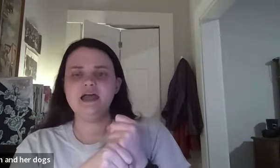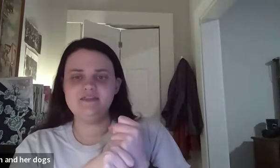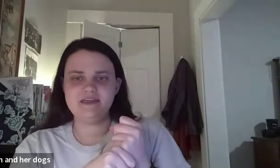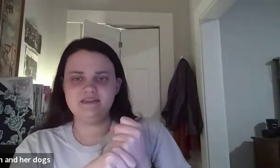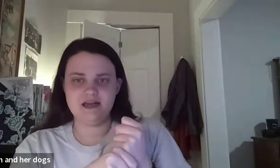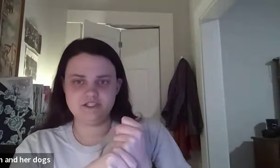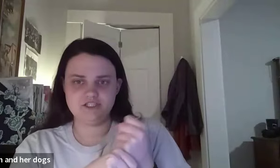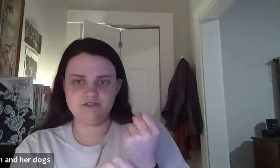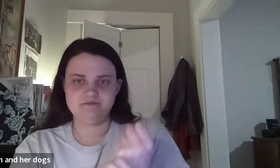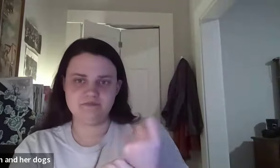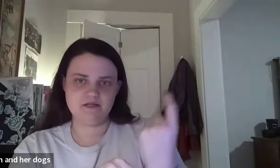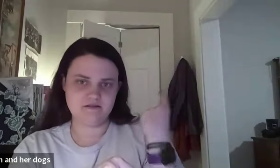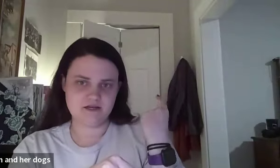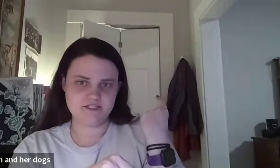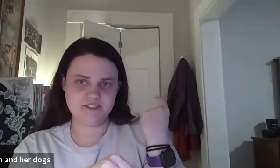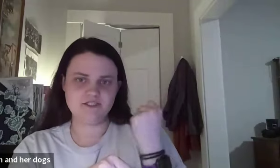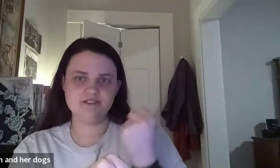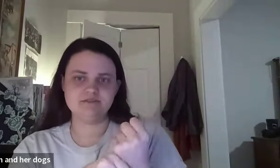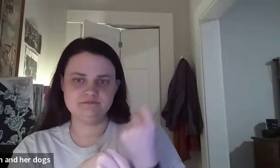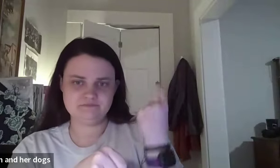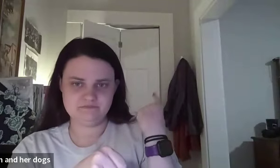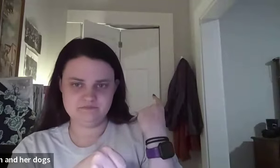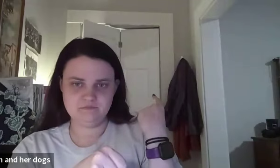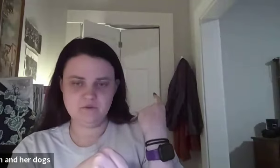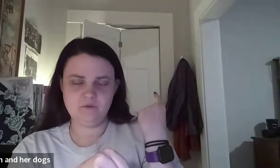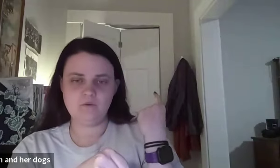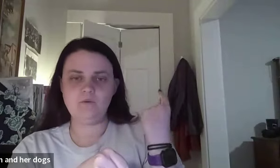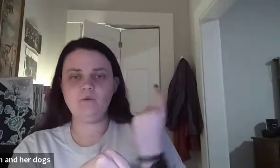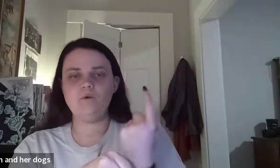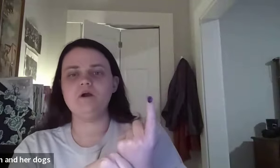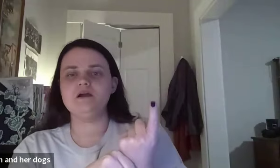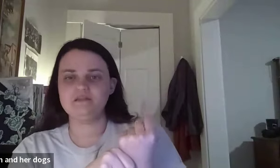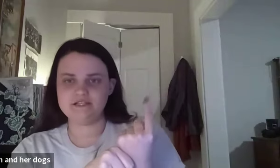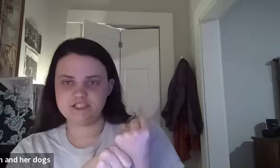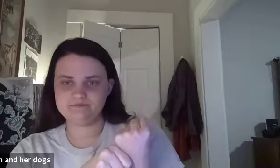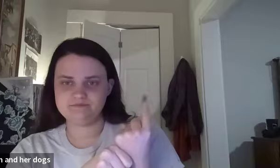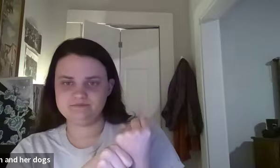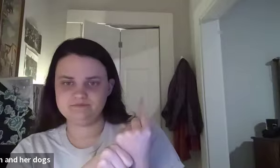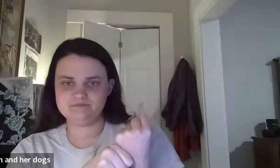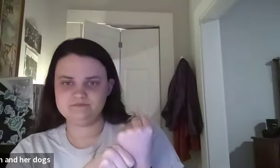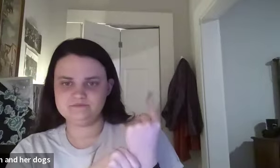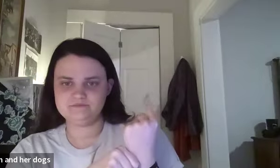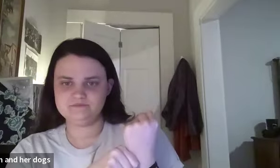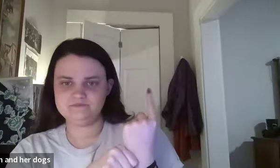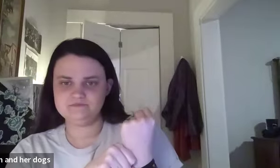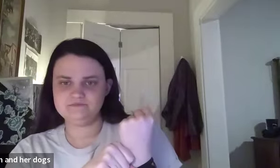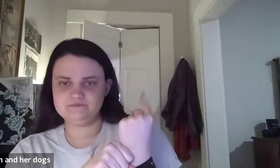And then last year or last year.